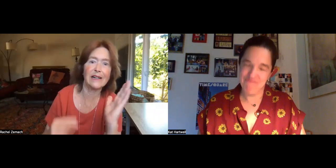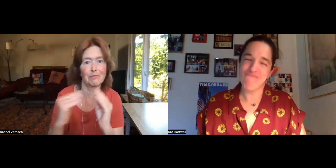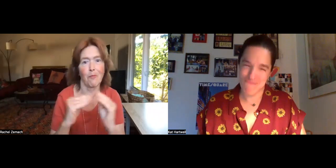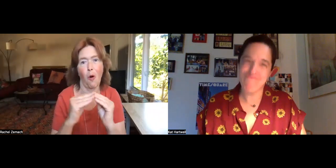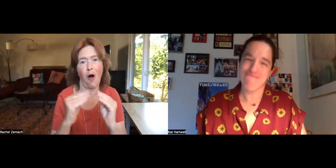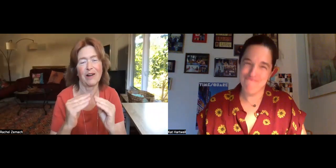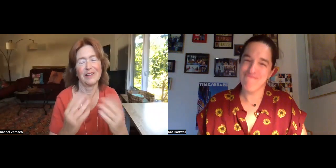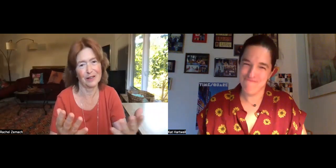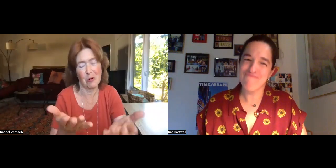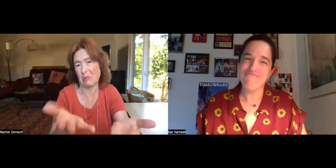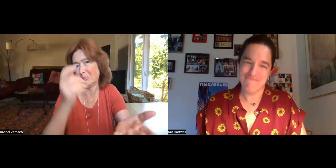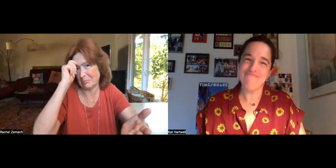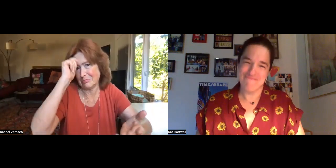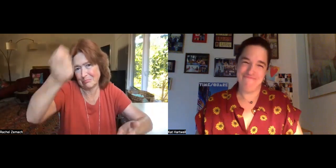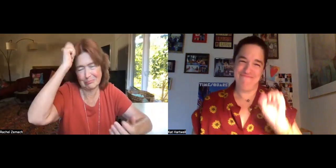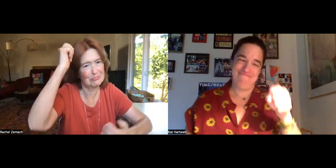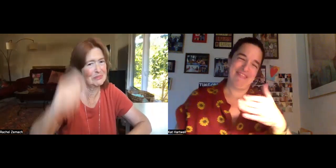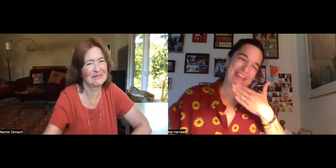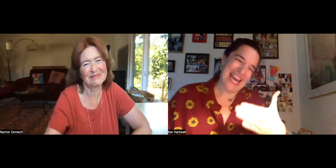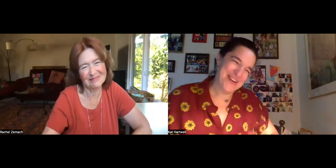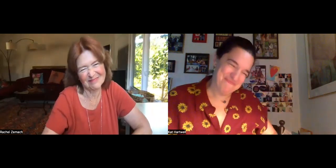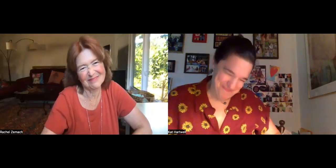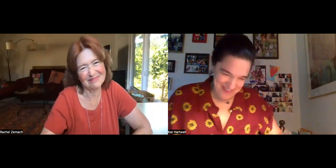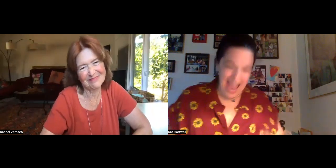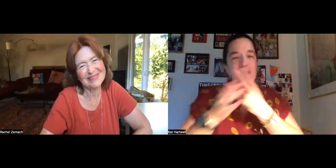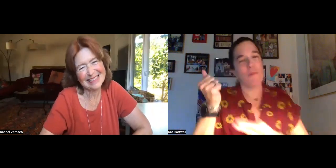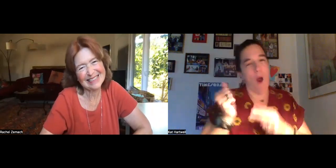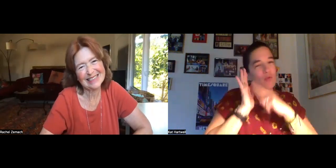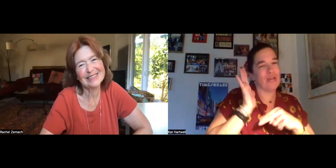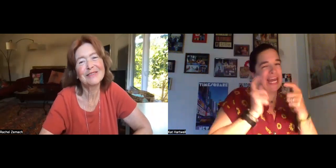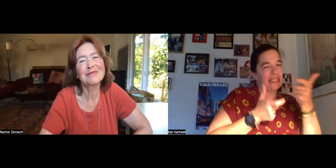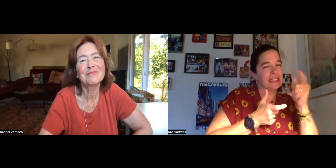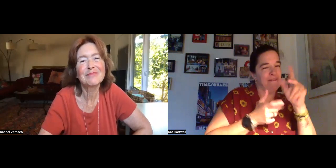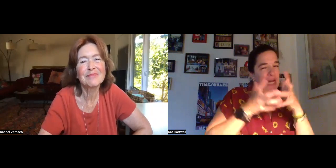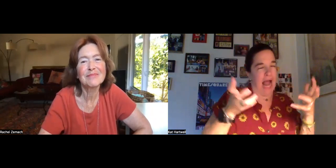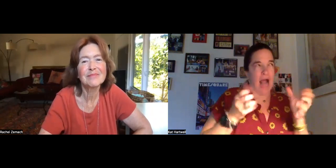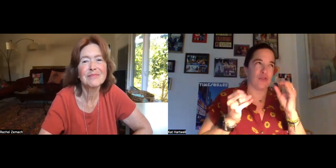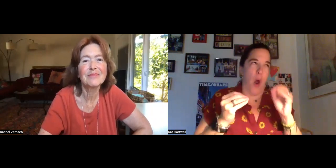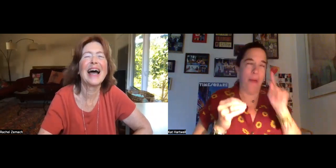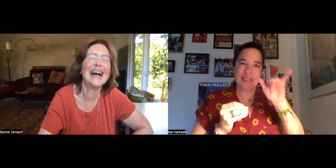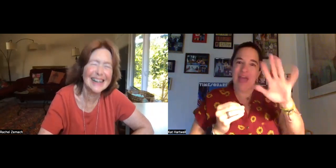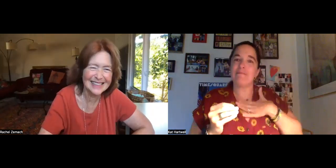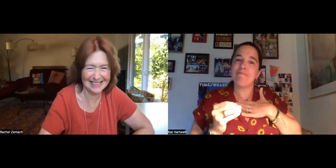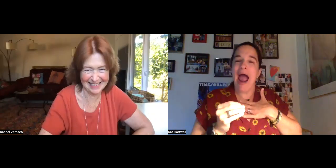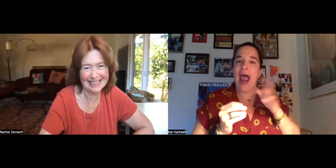Read so. Thank you. I do about read and TV a lot. So that's